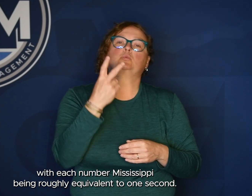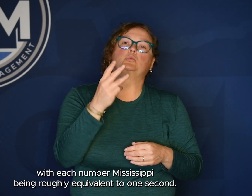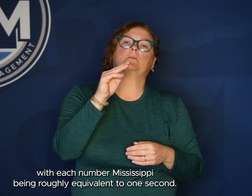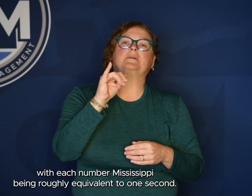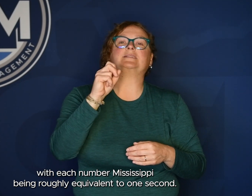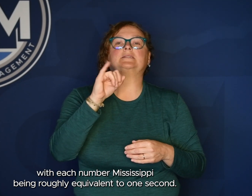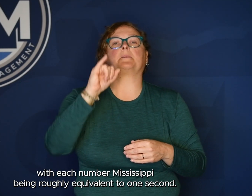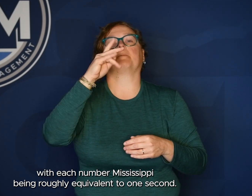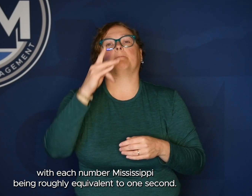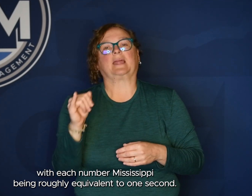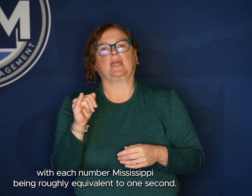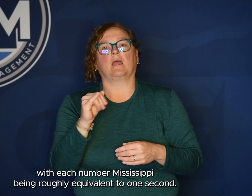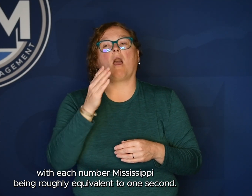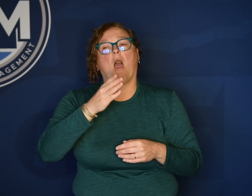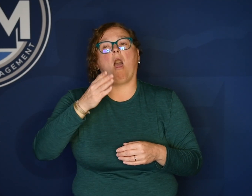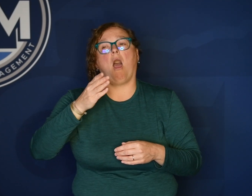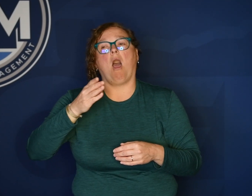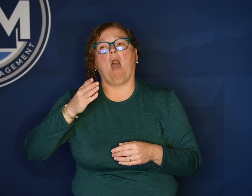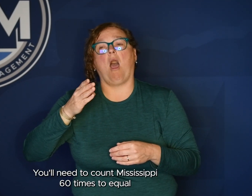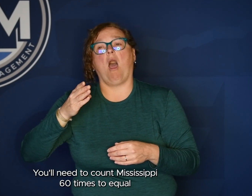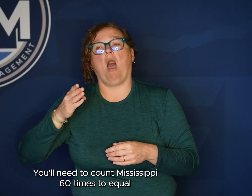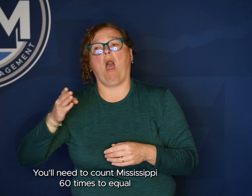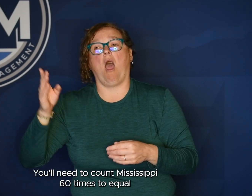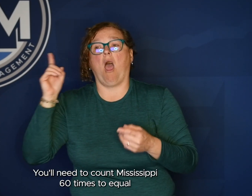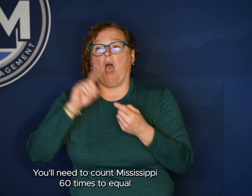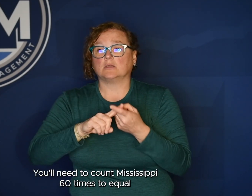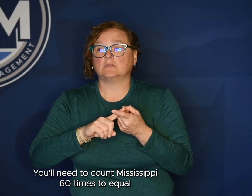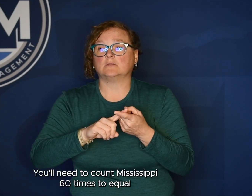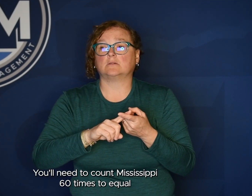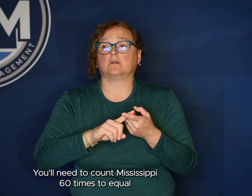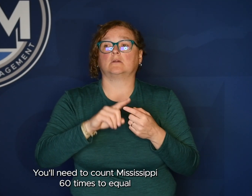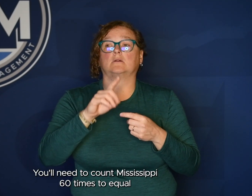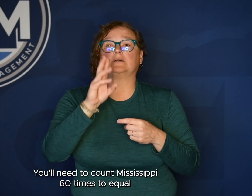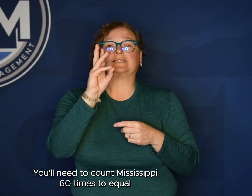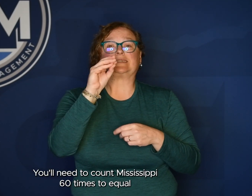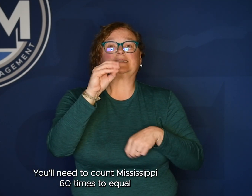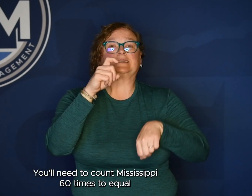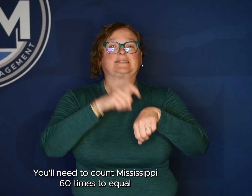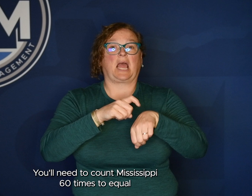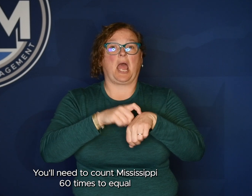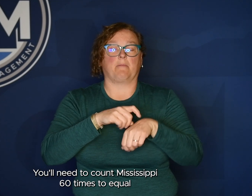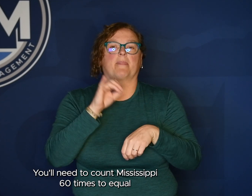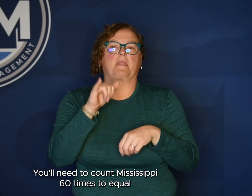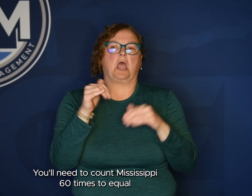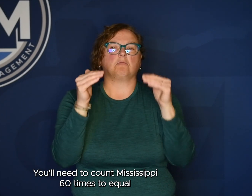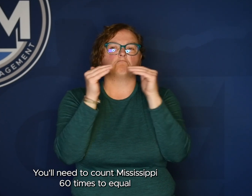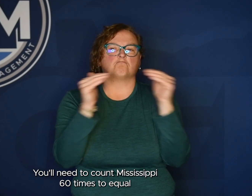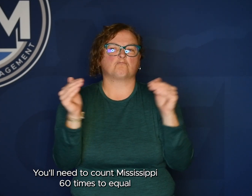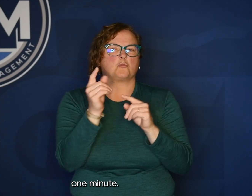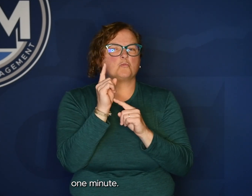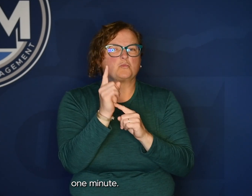roughly equivalent to 1 second. You'll need to count Mississippi 60 times to equal 1 minute.